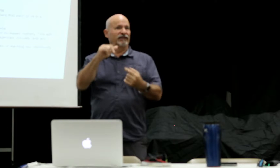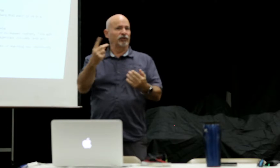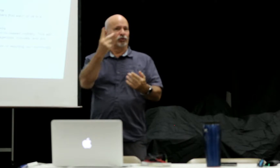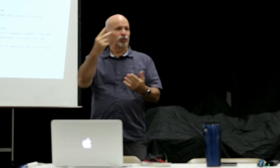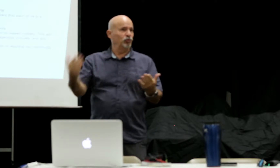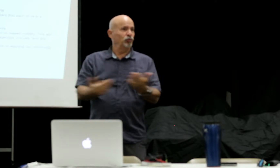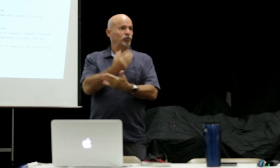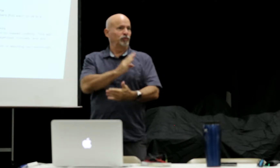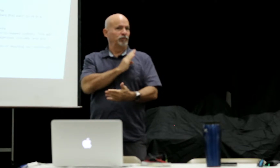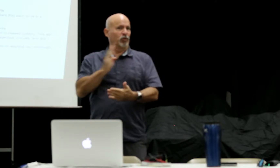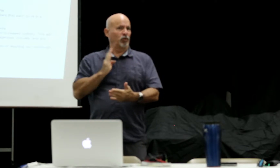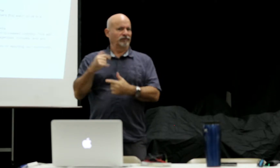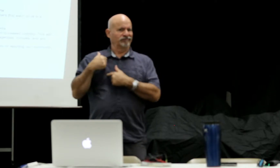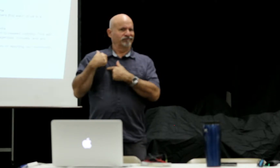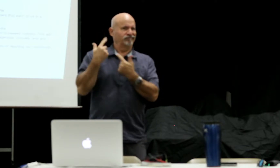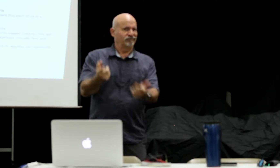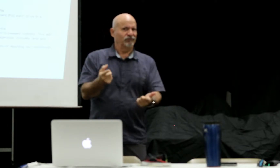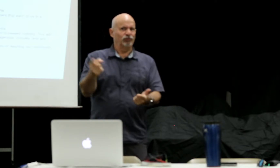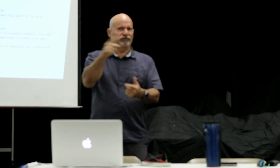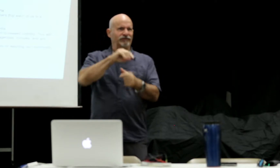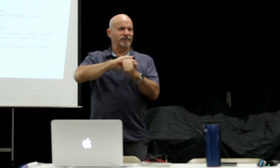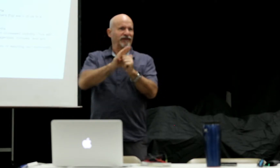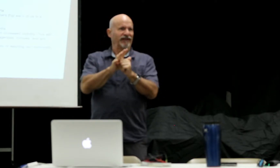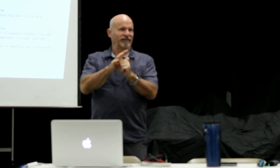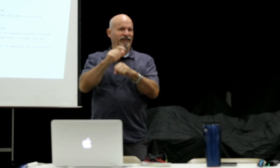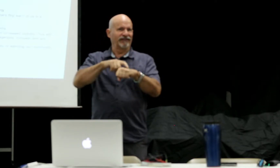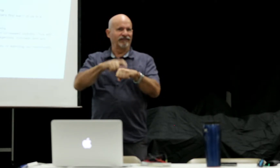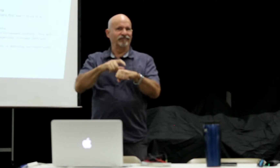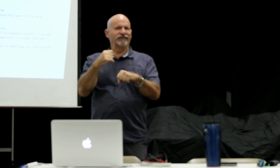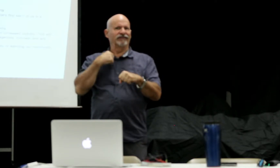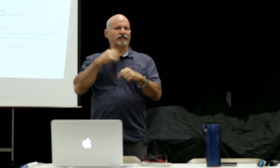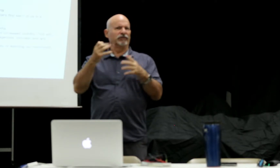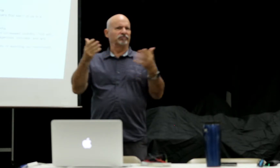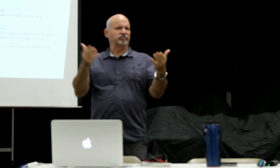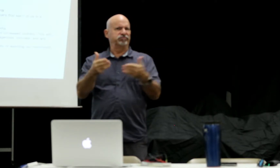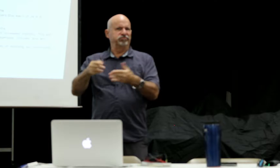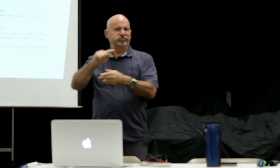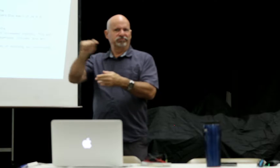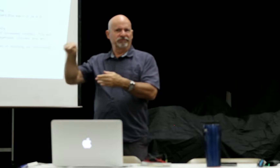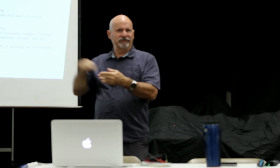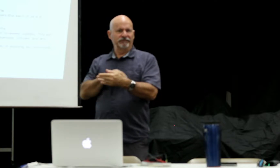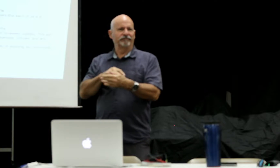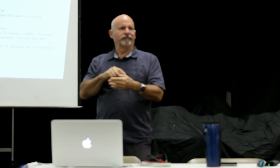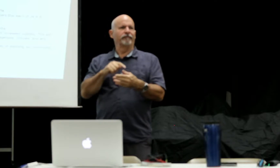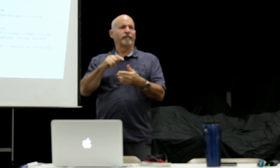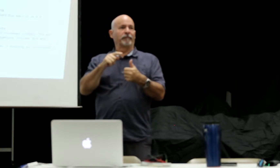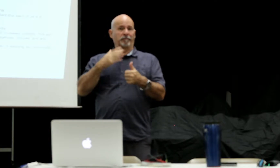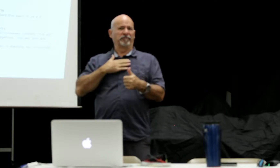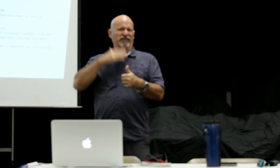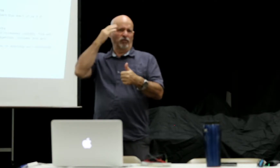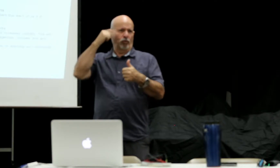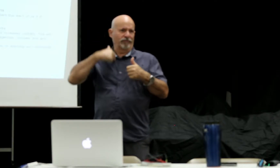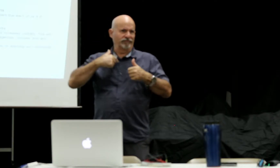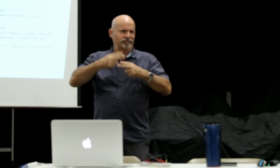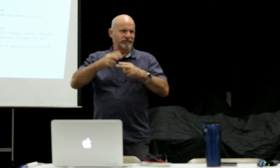this opportunity to welcome board members that are with us today. We have two new board members.